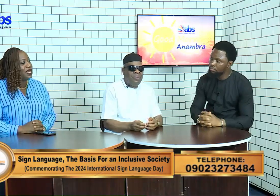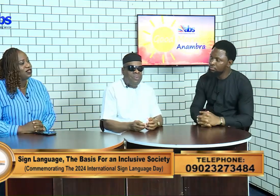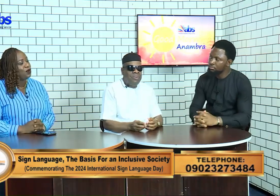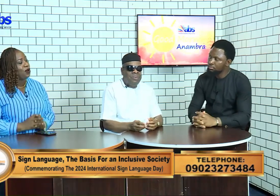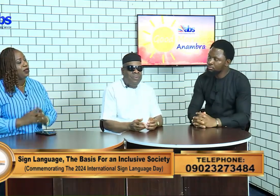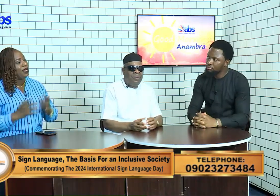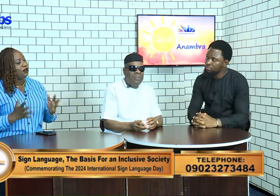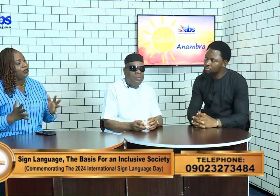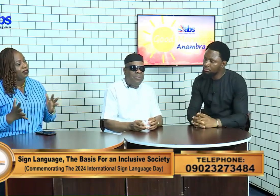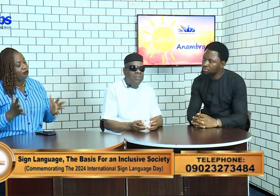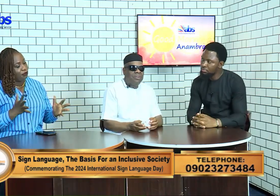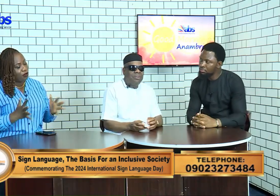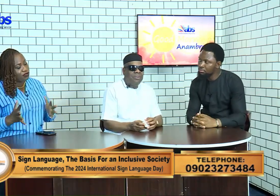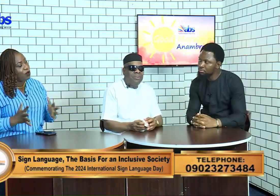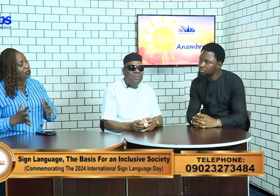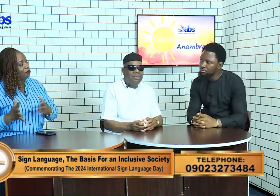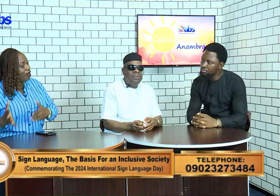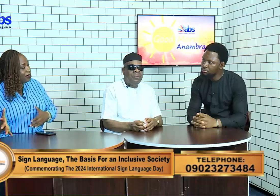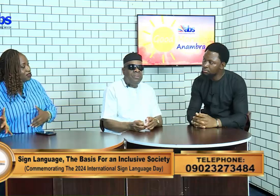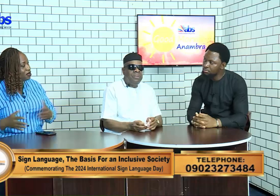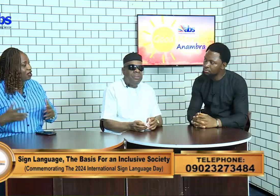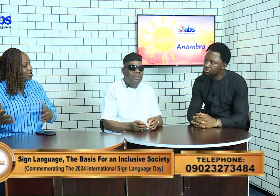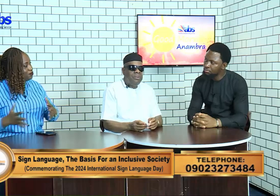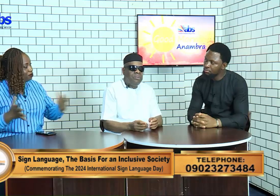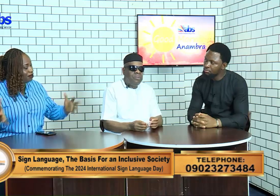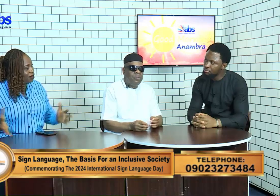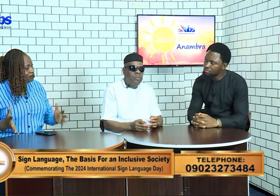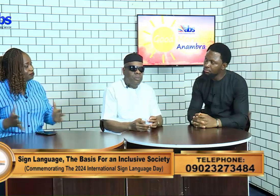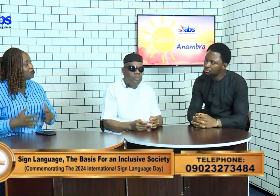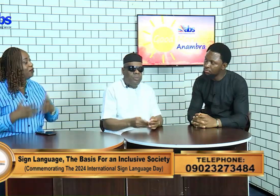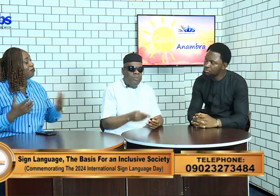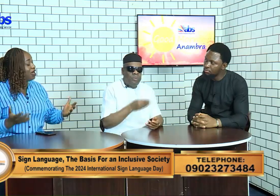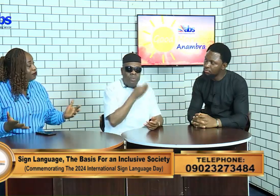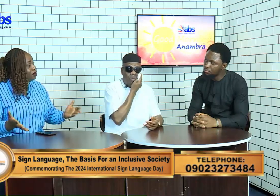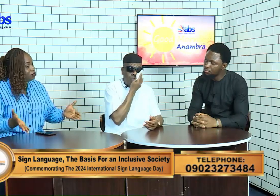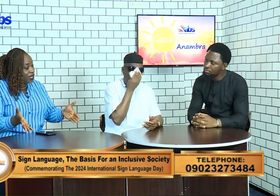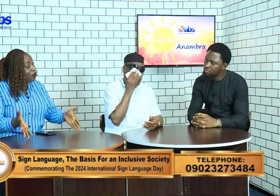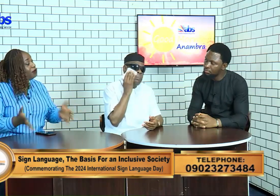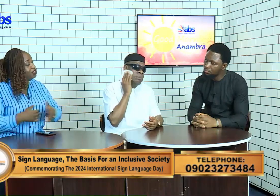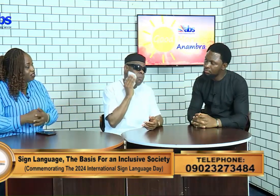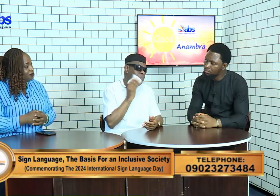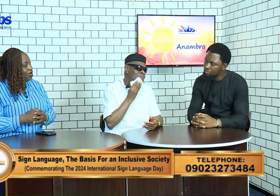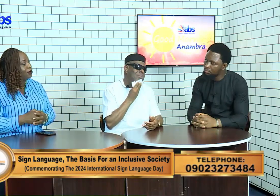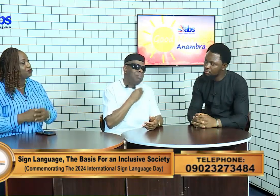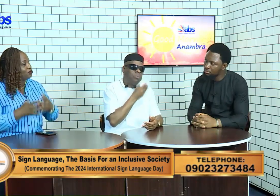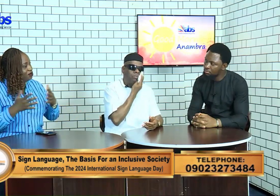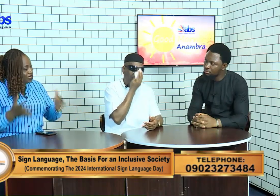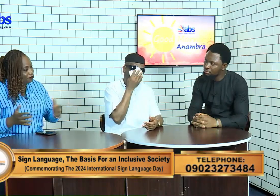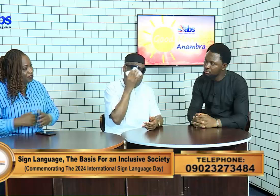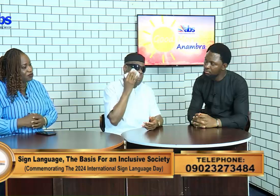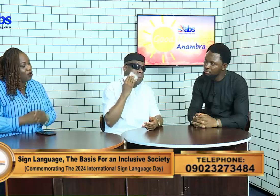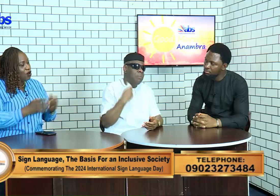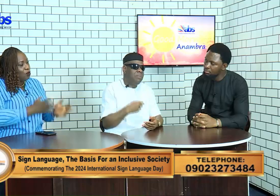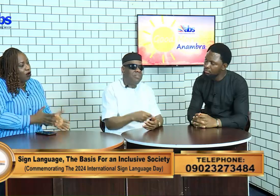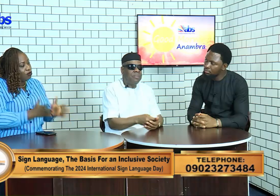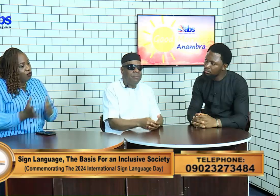say. So now it behoves on the parents, guardians, people around them to encourage them and also be there for